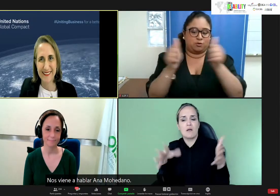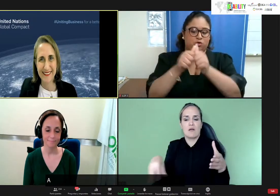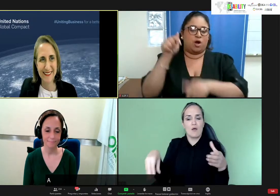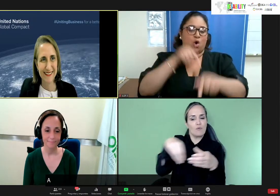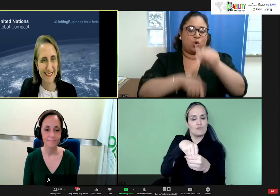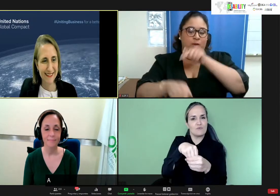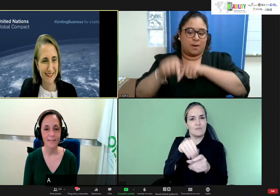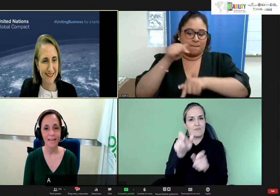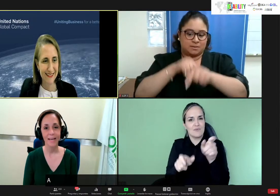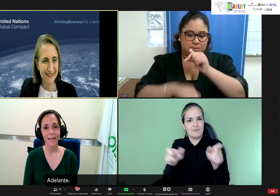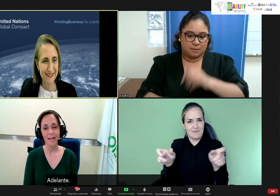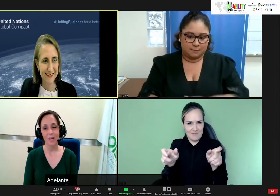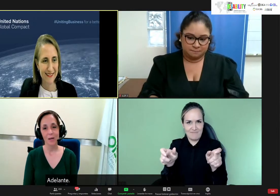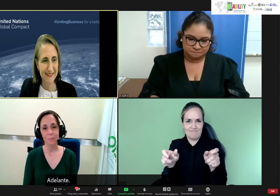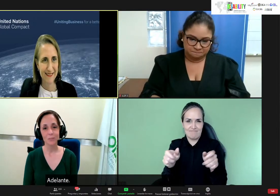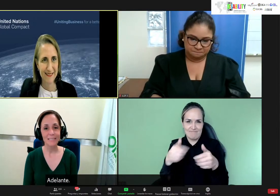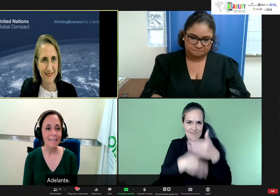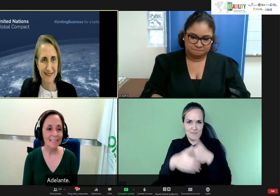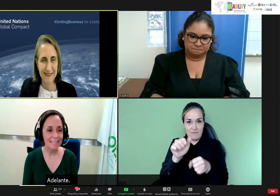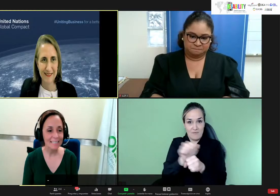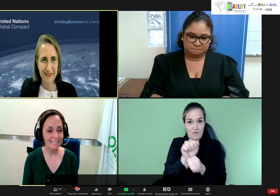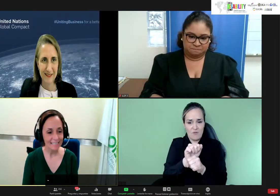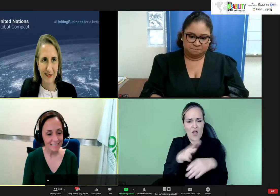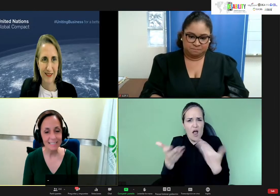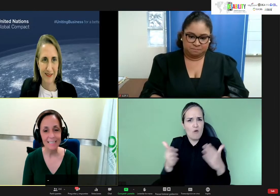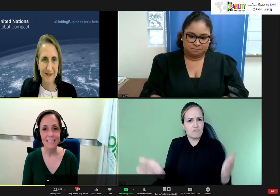persons with disabilities carry on